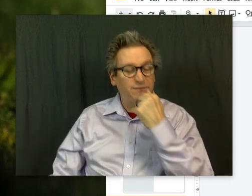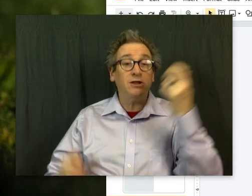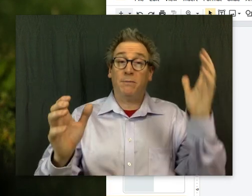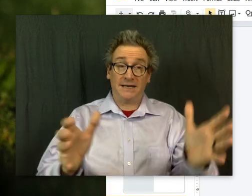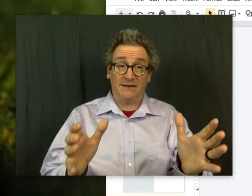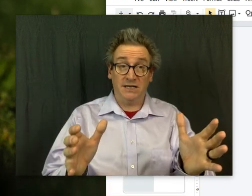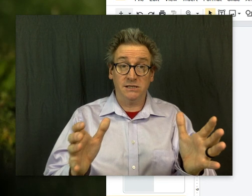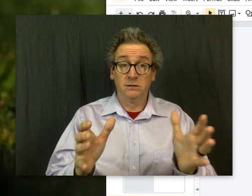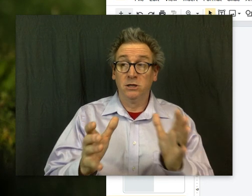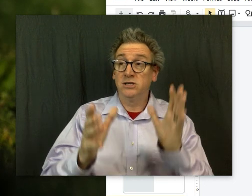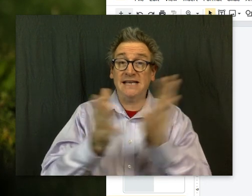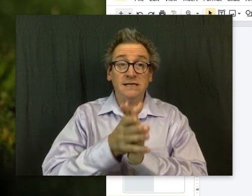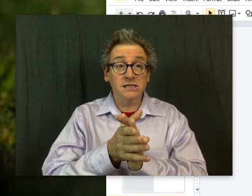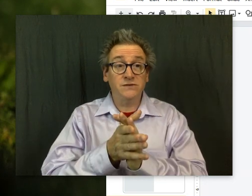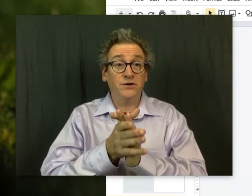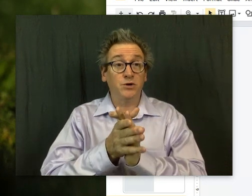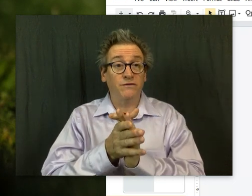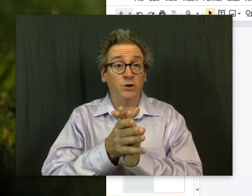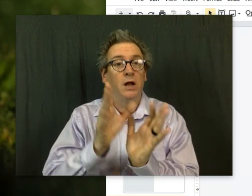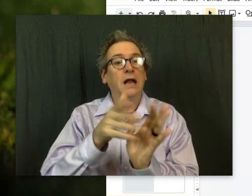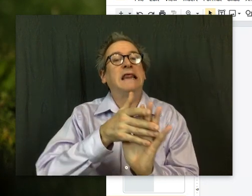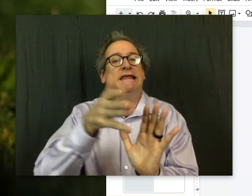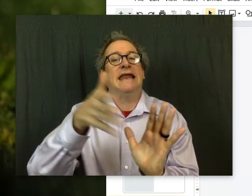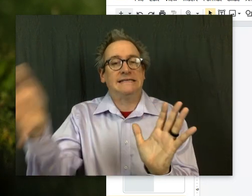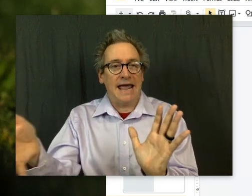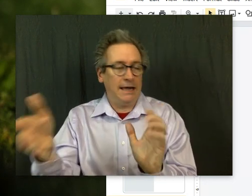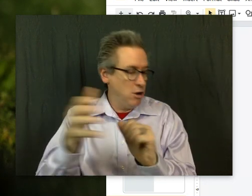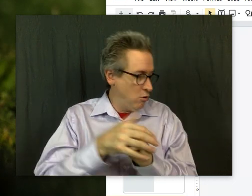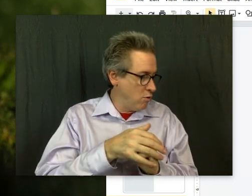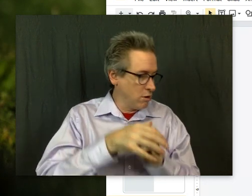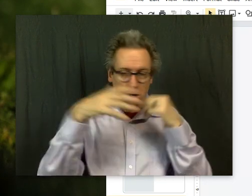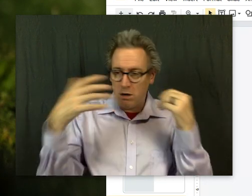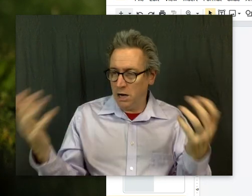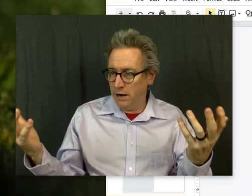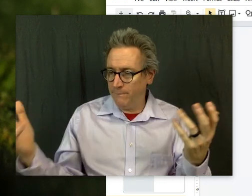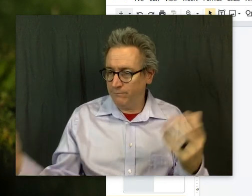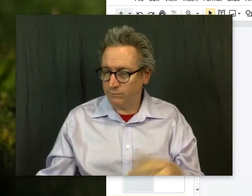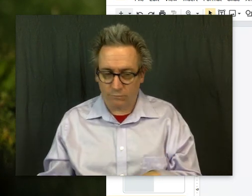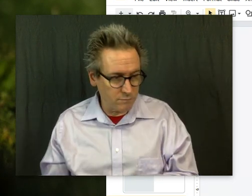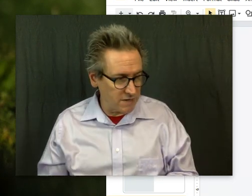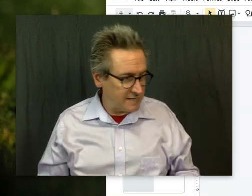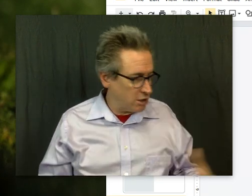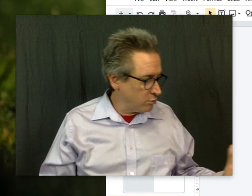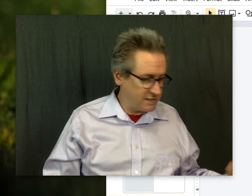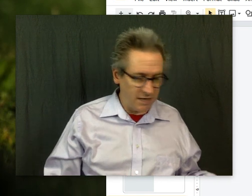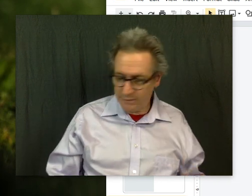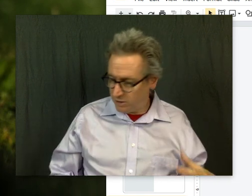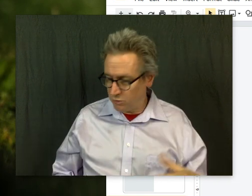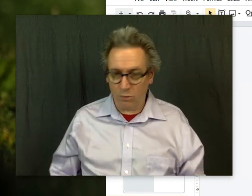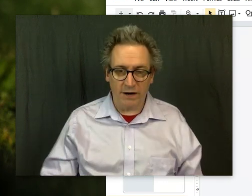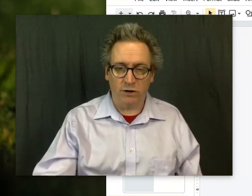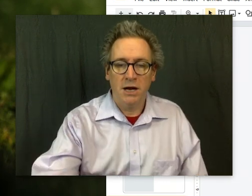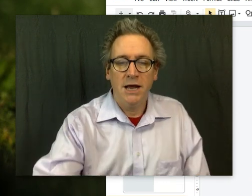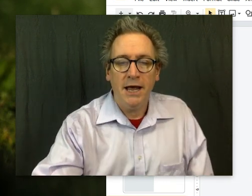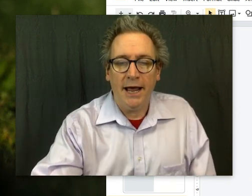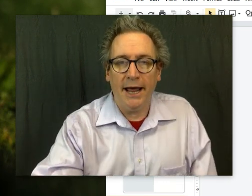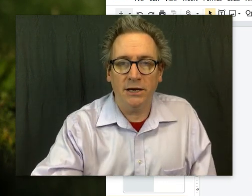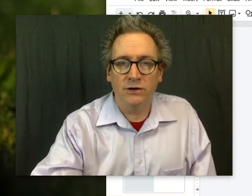has follow-up activities, sentences for you to review the next day or as a homework assignment or